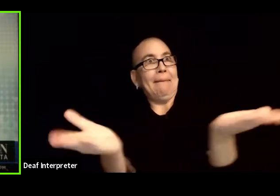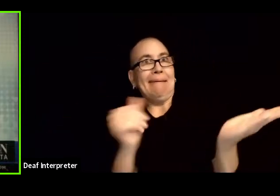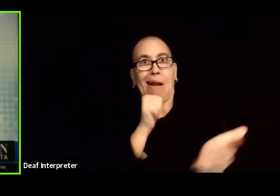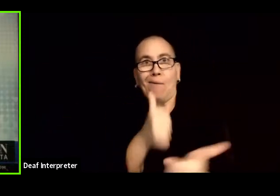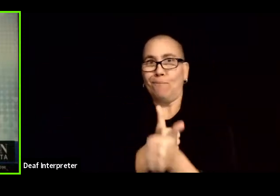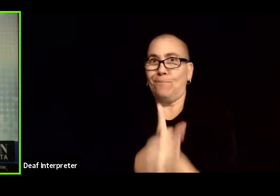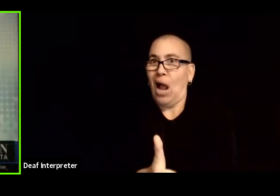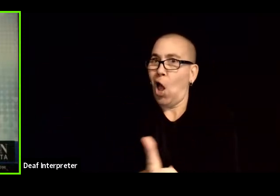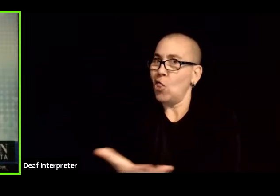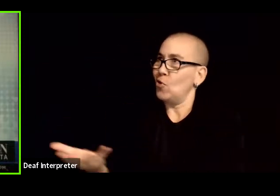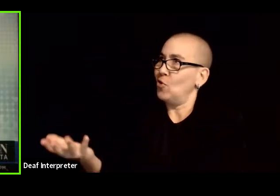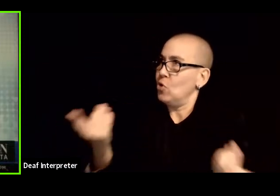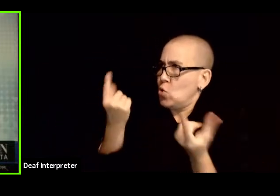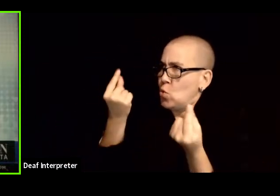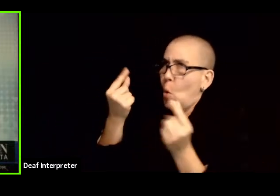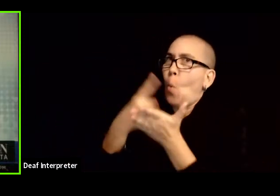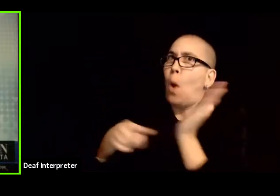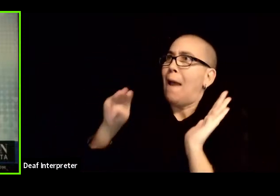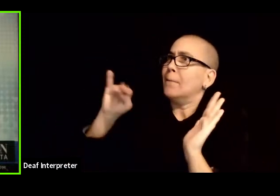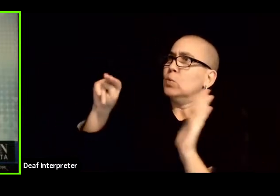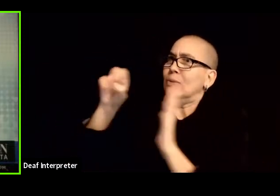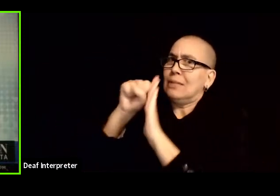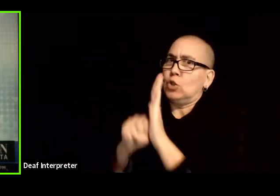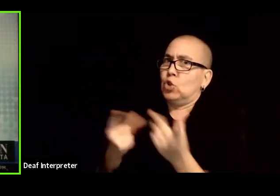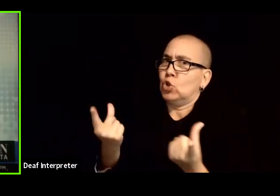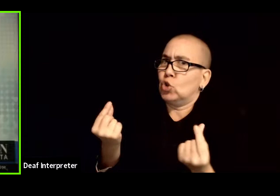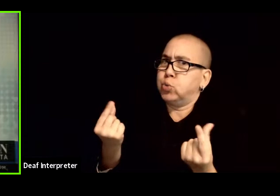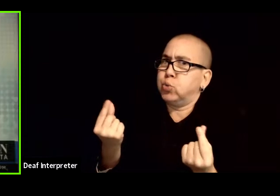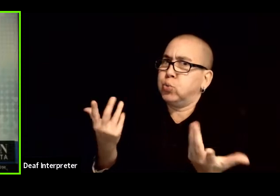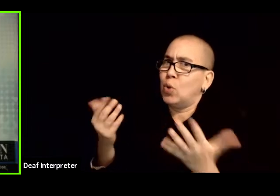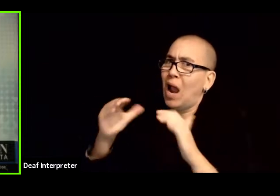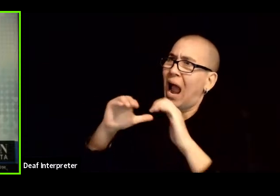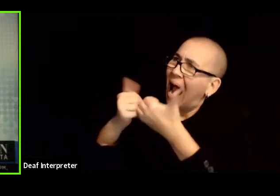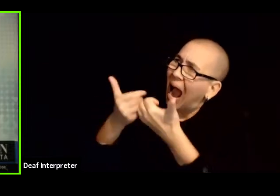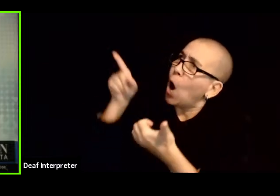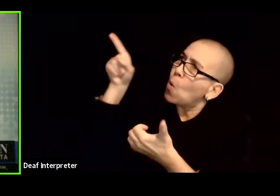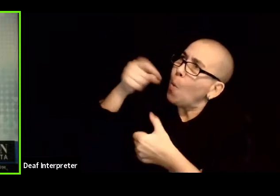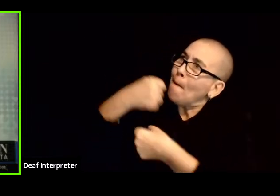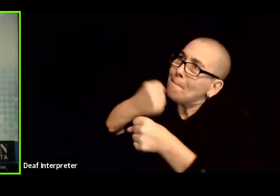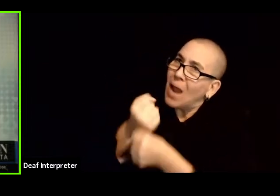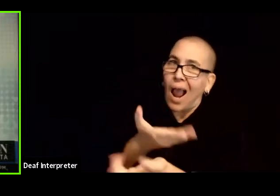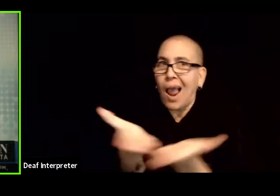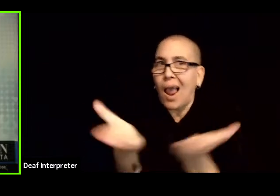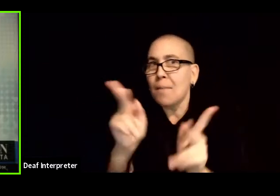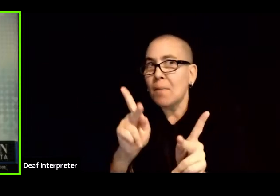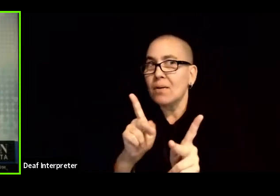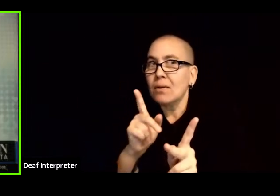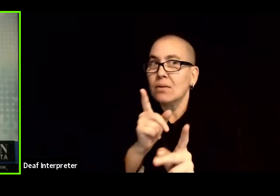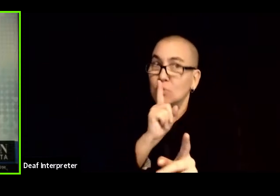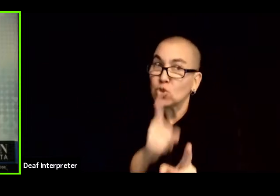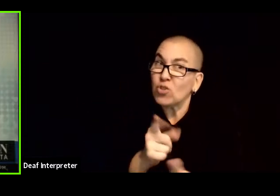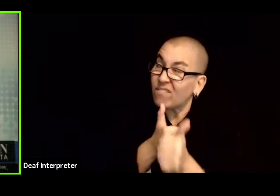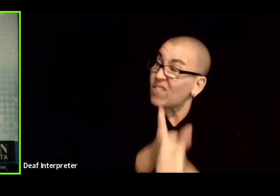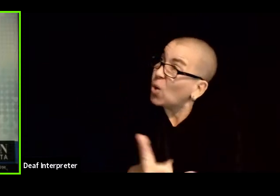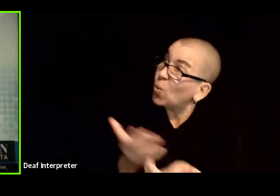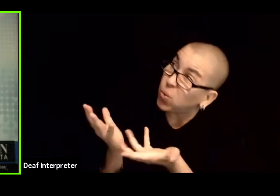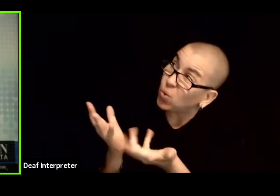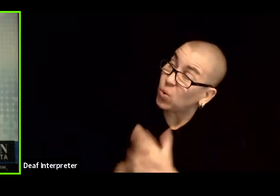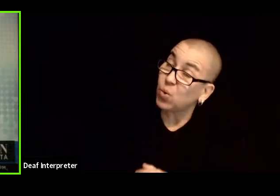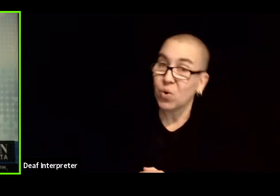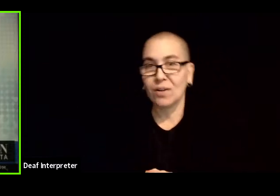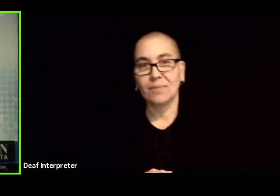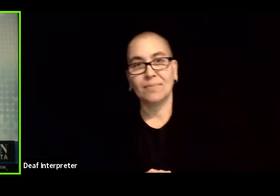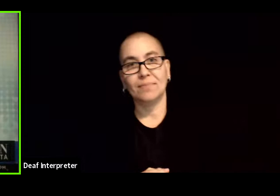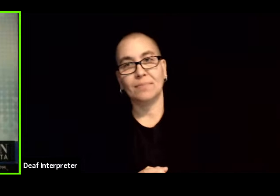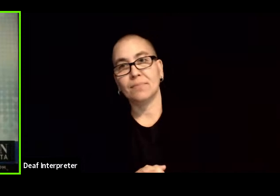on doing to kind of take care of that? Well, I think that goes to some of the prior questions